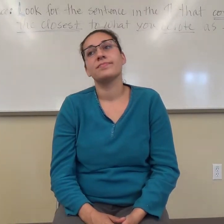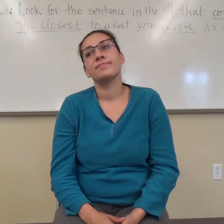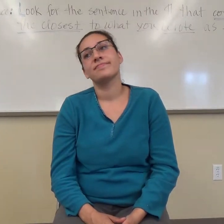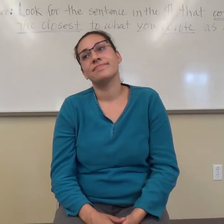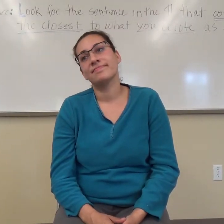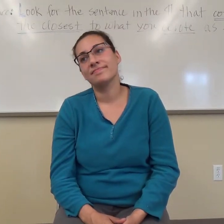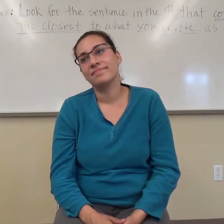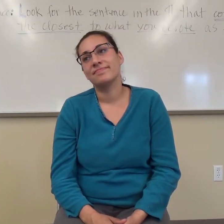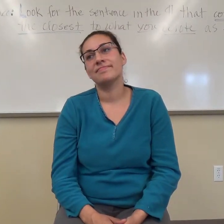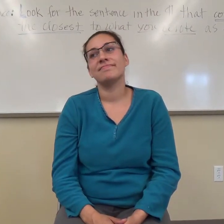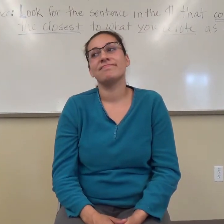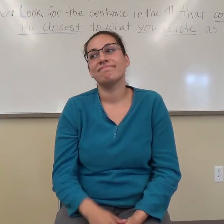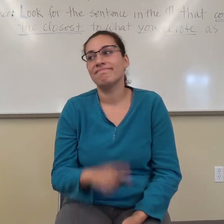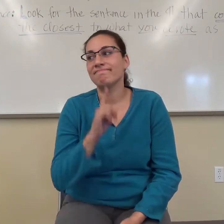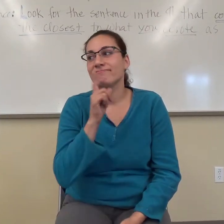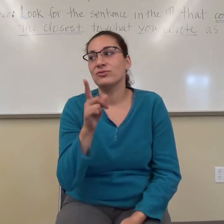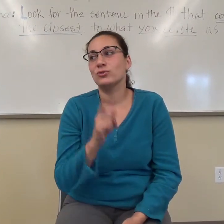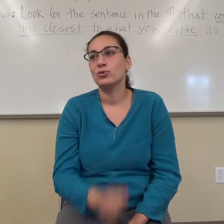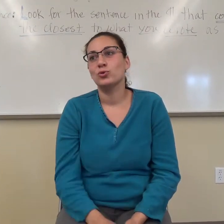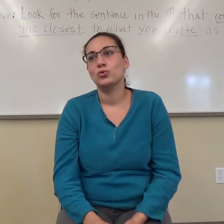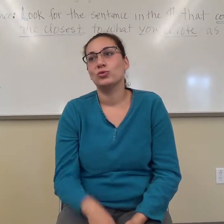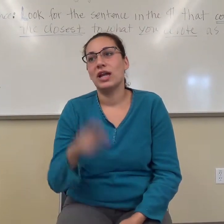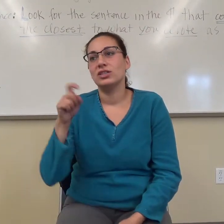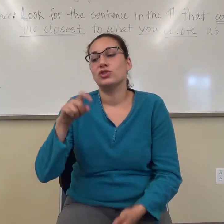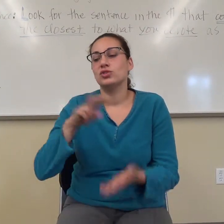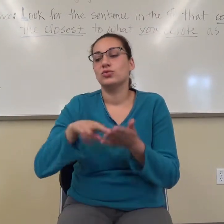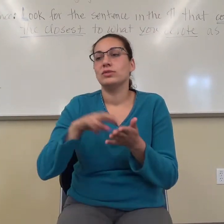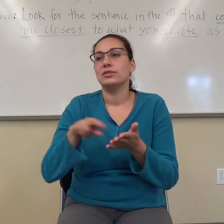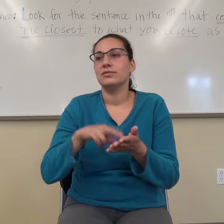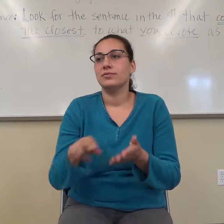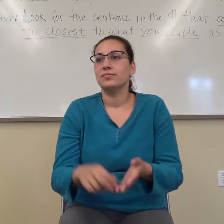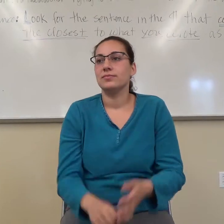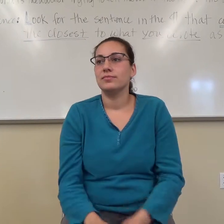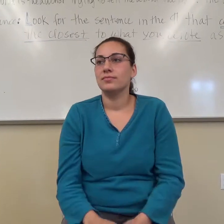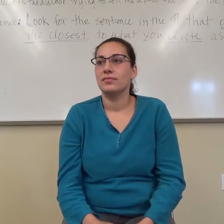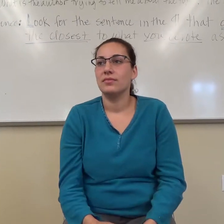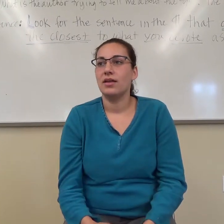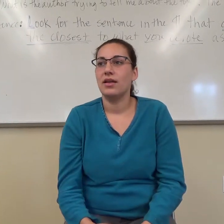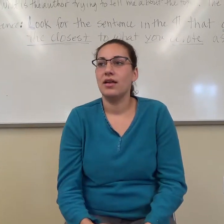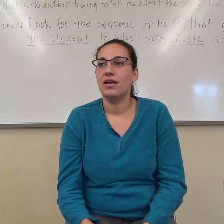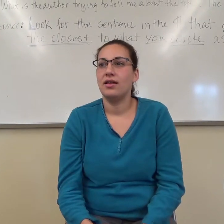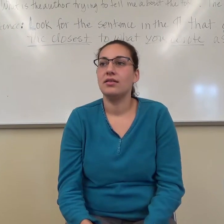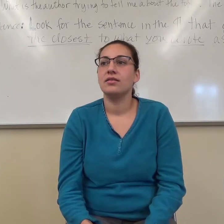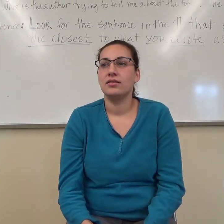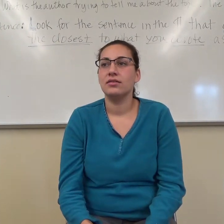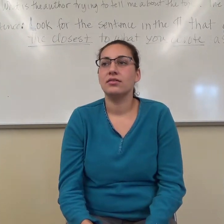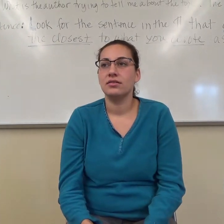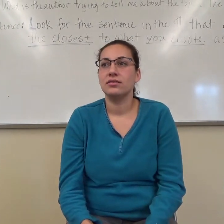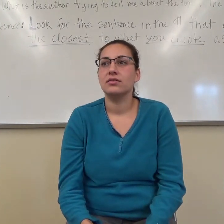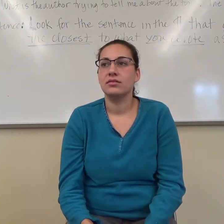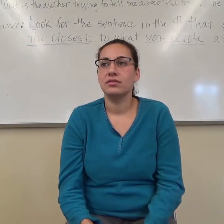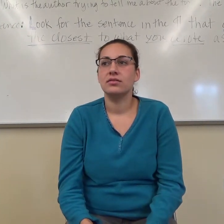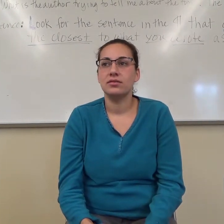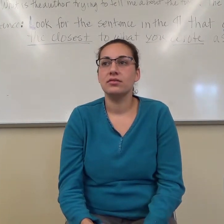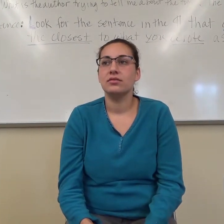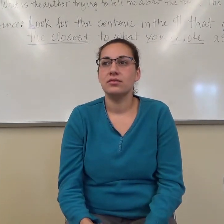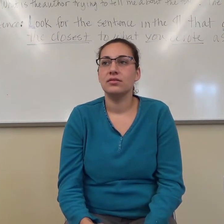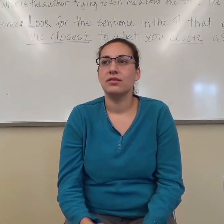the stake. Okay, yeah, and these are drawings. I don't think any of these are, I hope none of these are actually